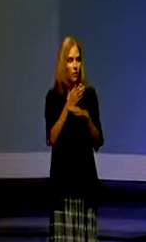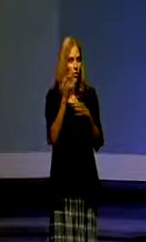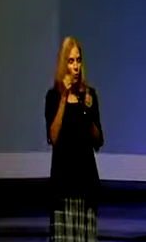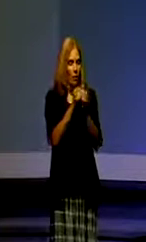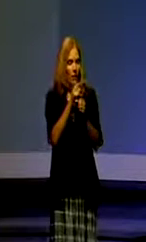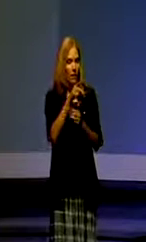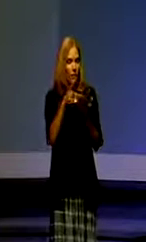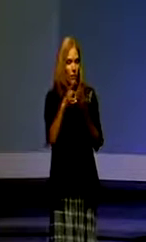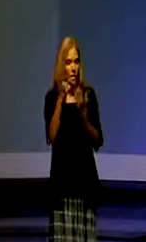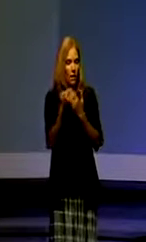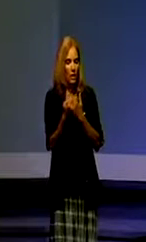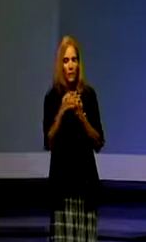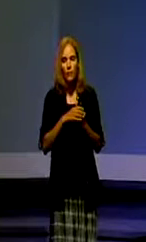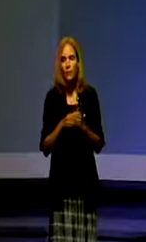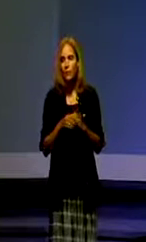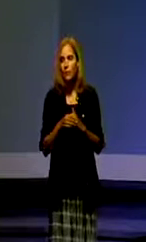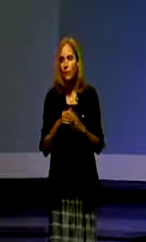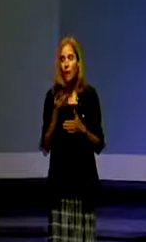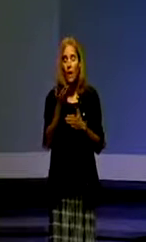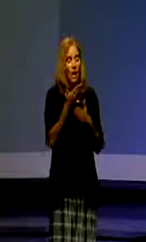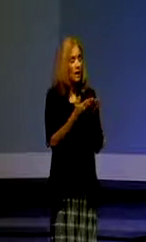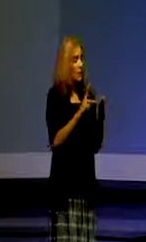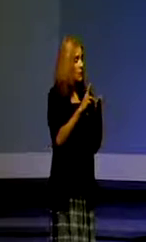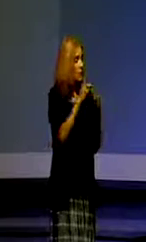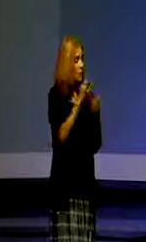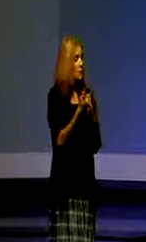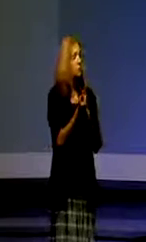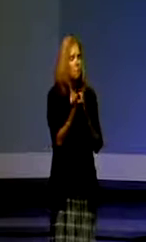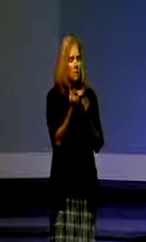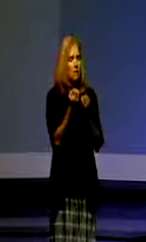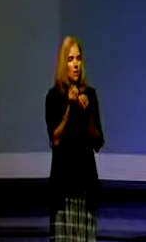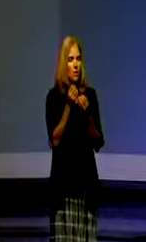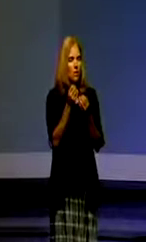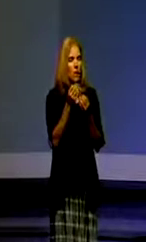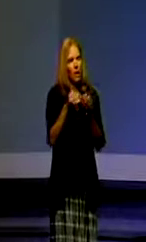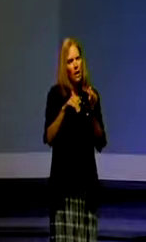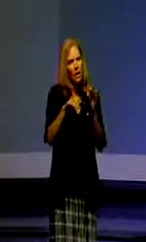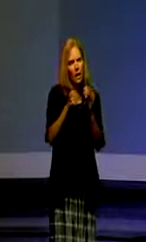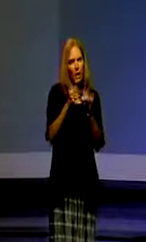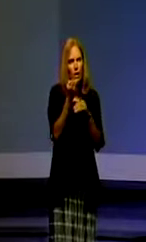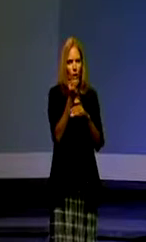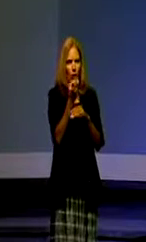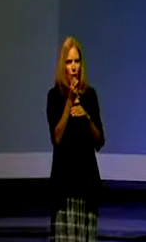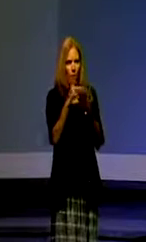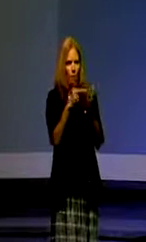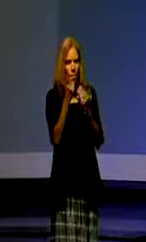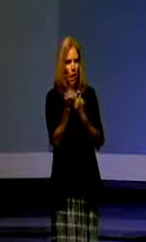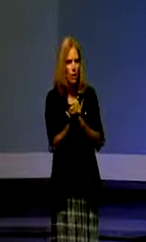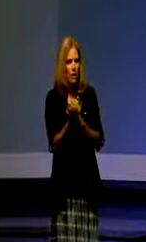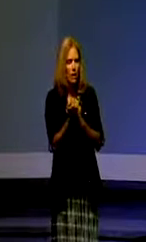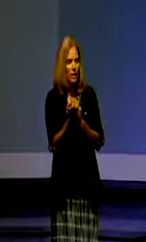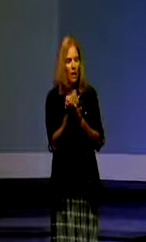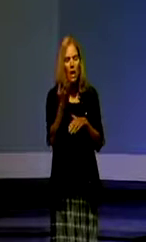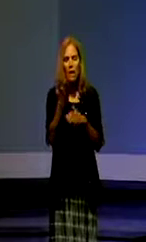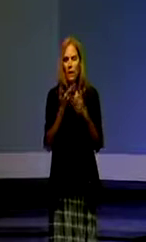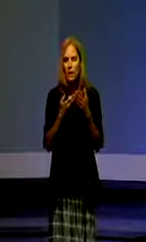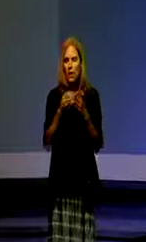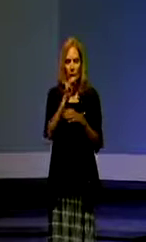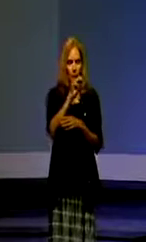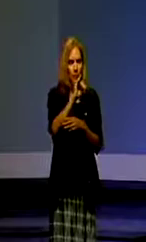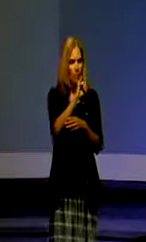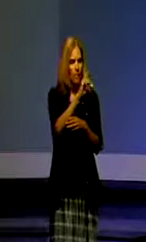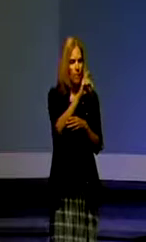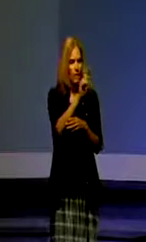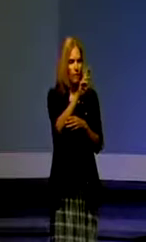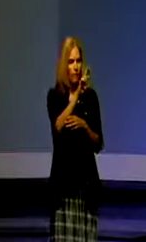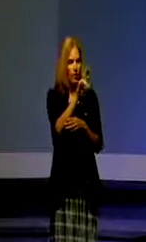projects. We have some projects, we have a number of projects, at least 12 already I know of. Some up in Milford,